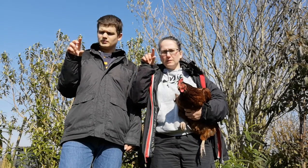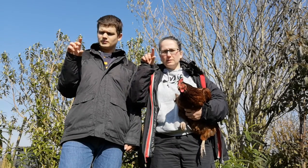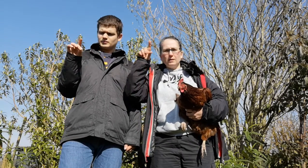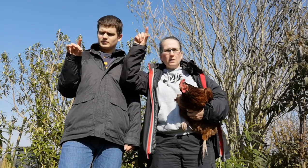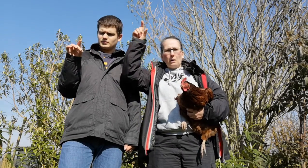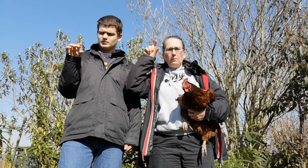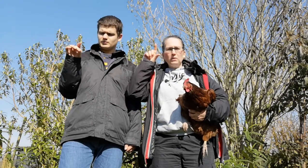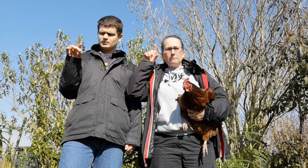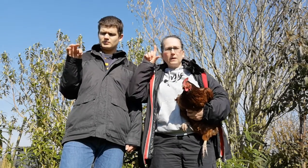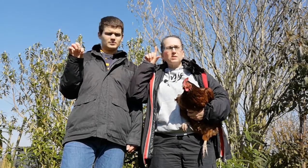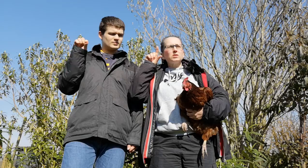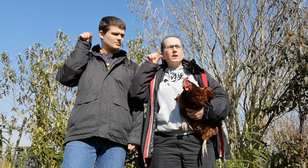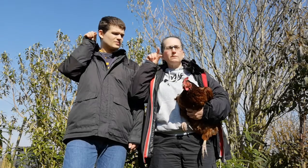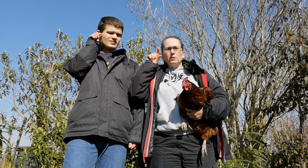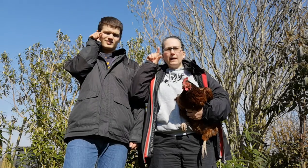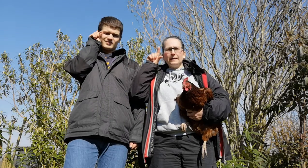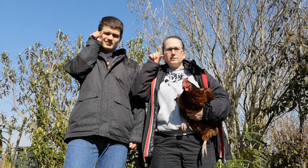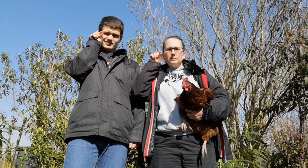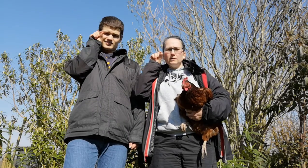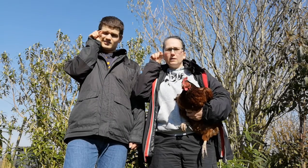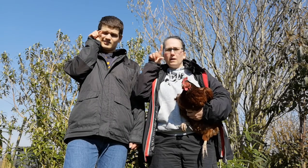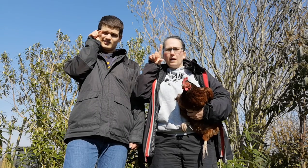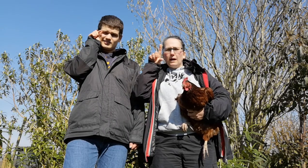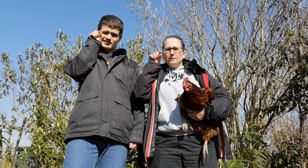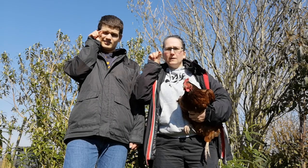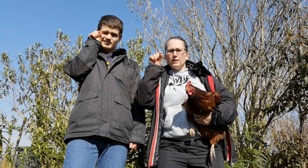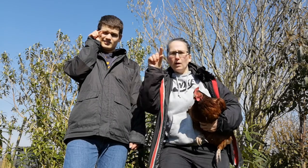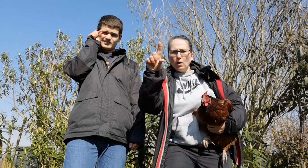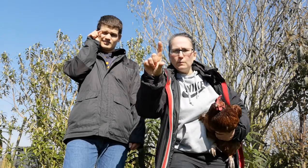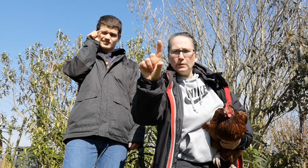it, and put them by the side of your head, and then they